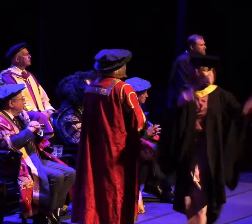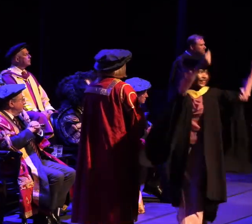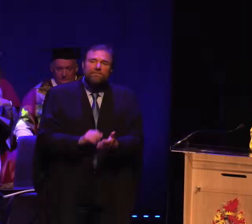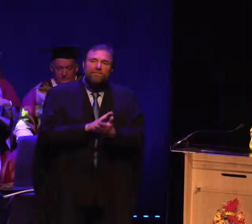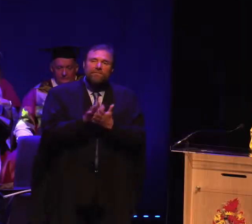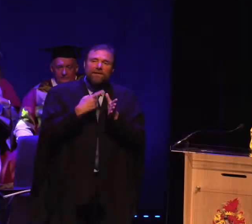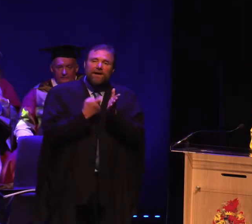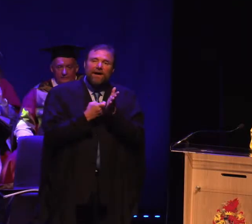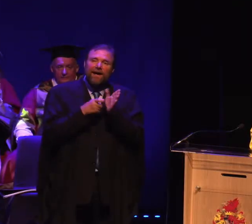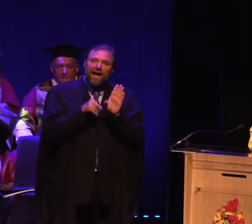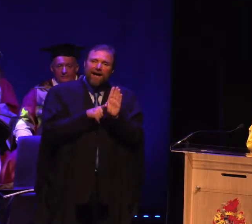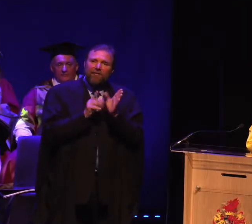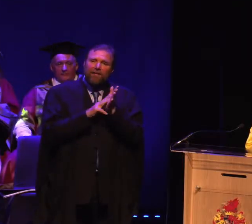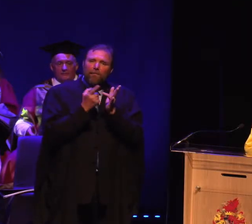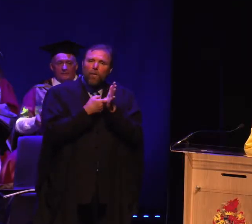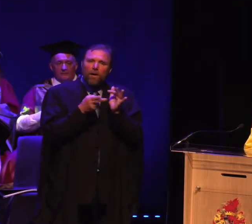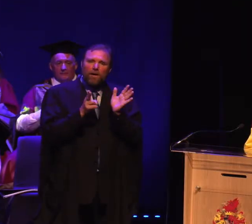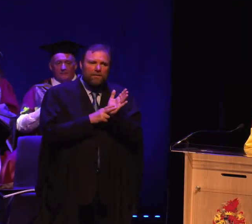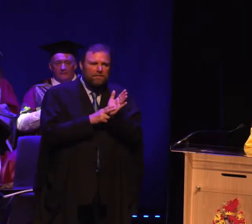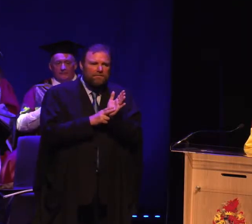Harry Morgan.